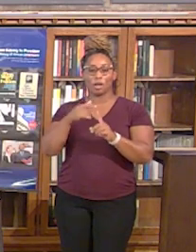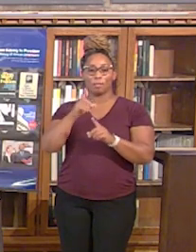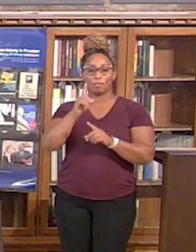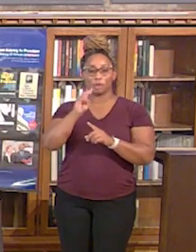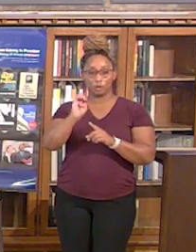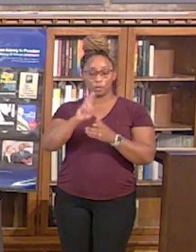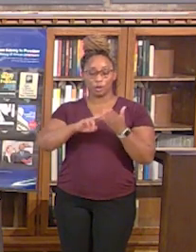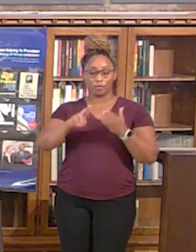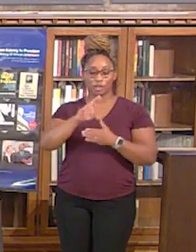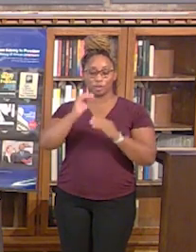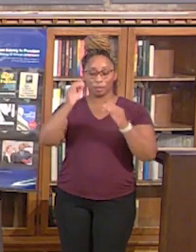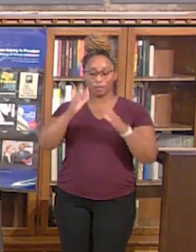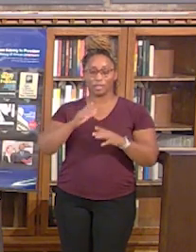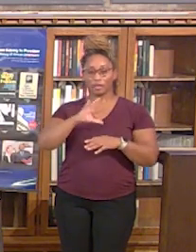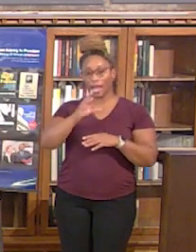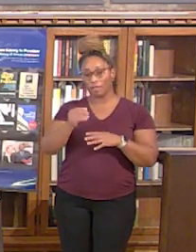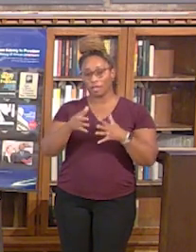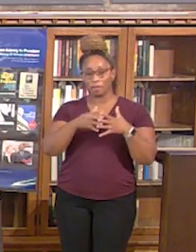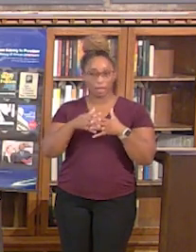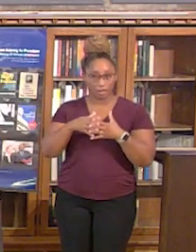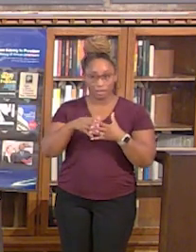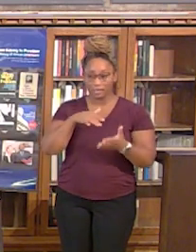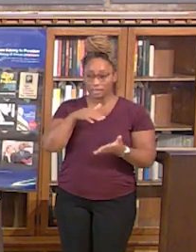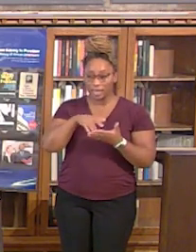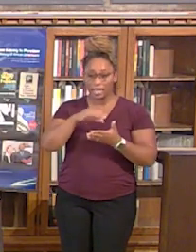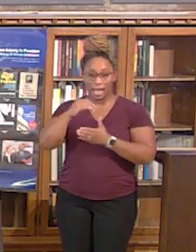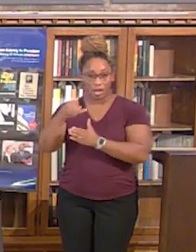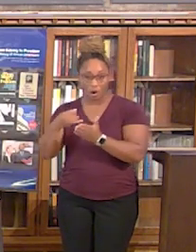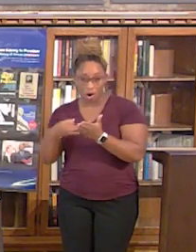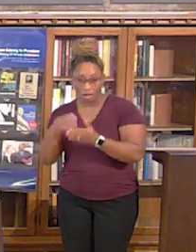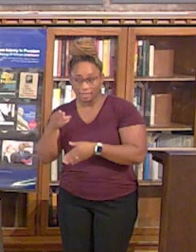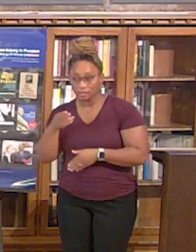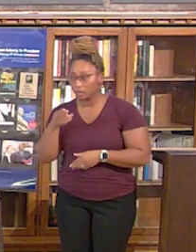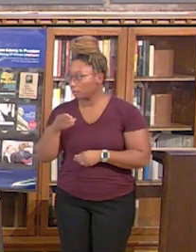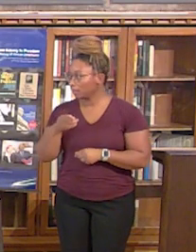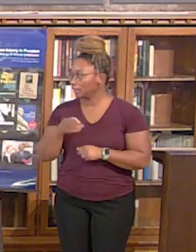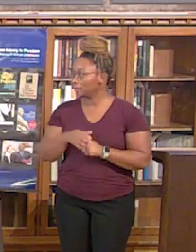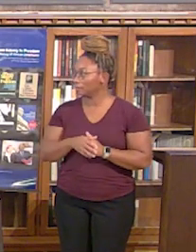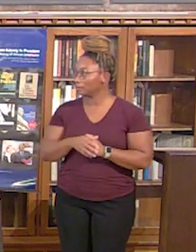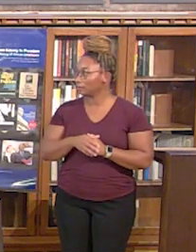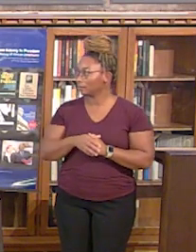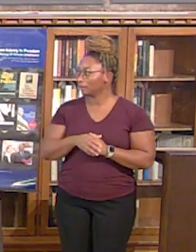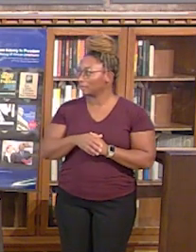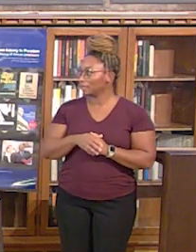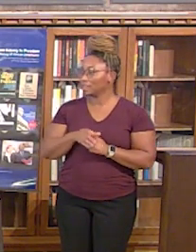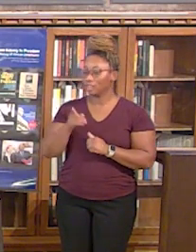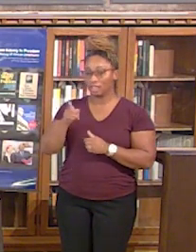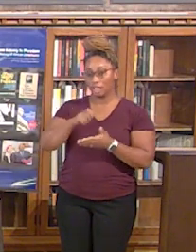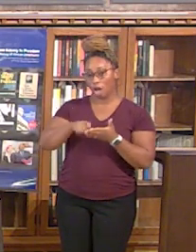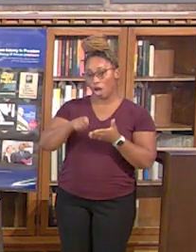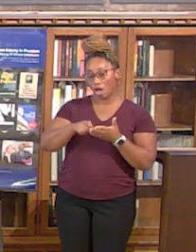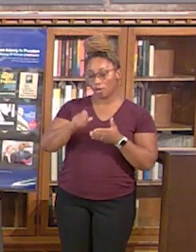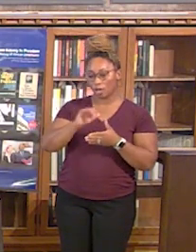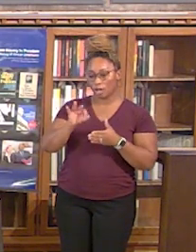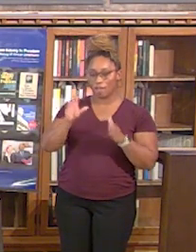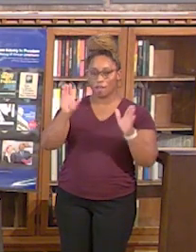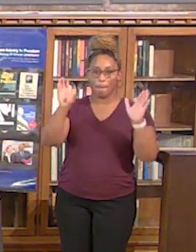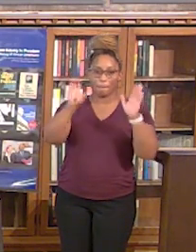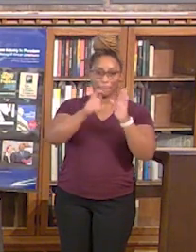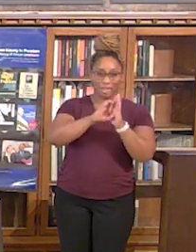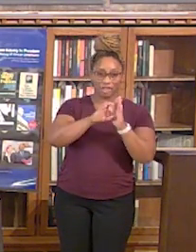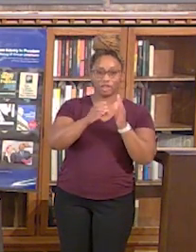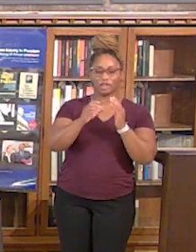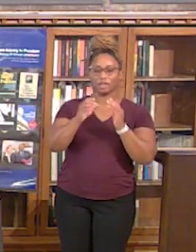a professor of African-American studies and art and art history uh she is the author of picture